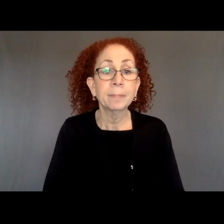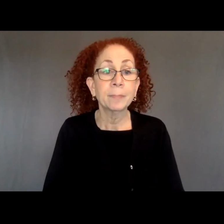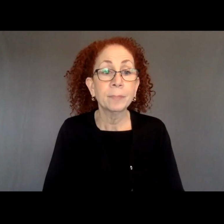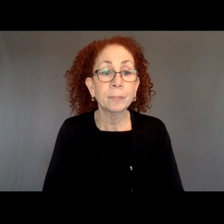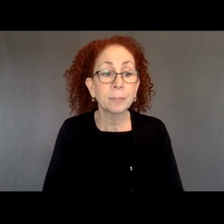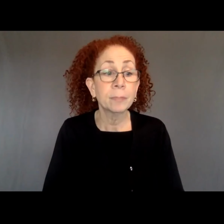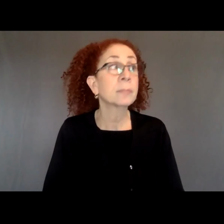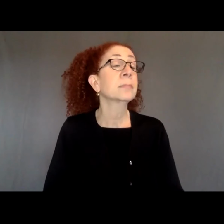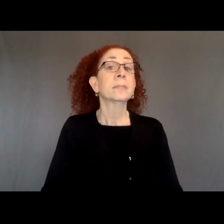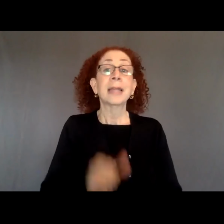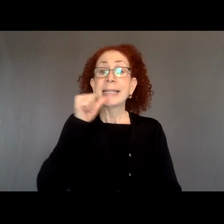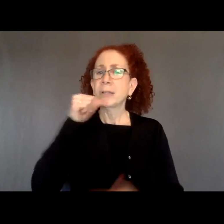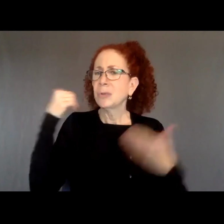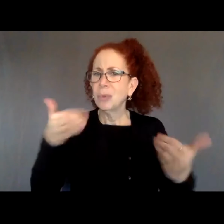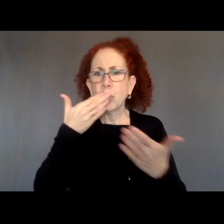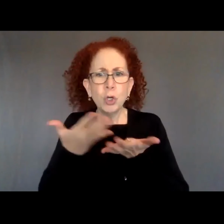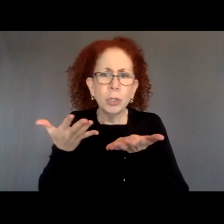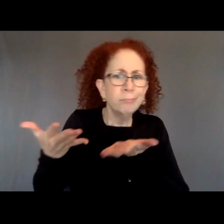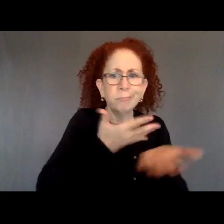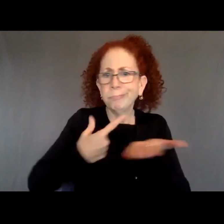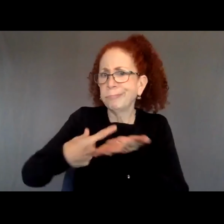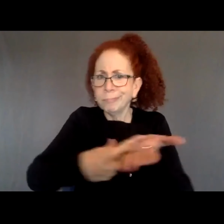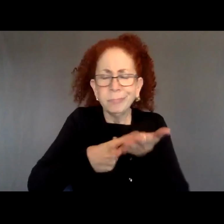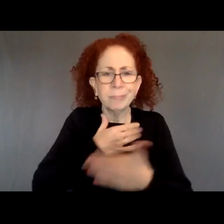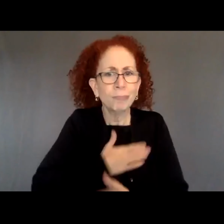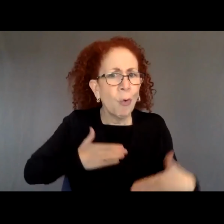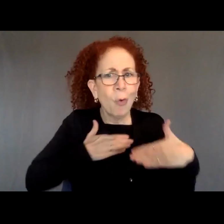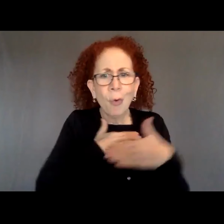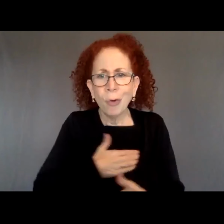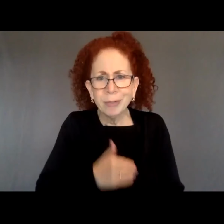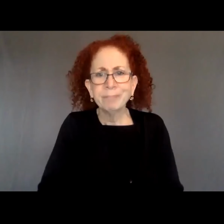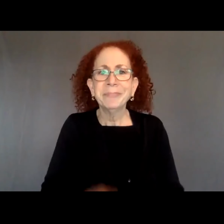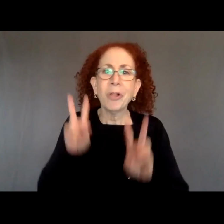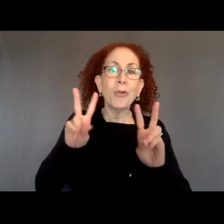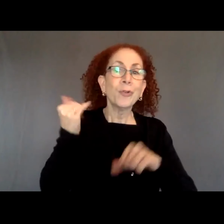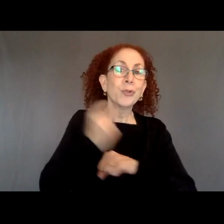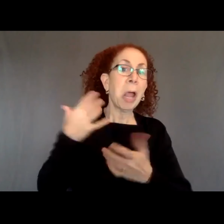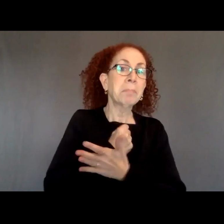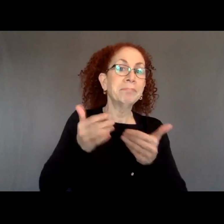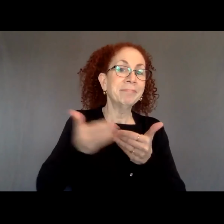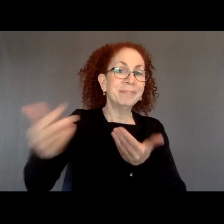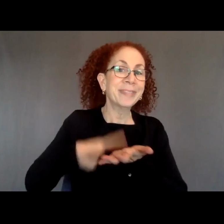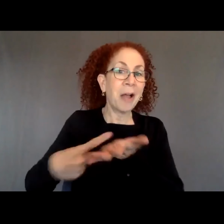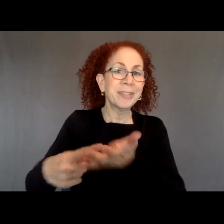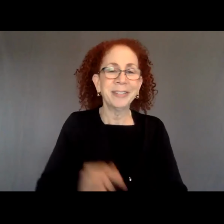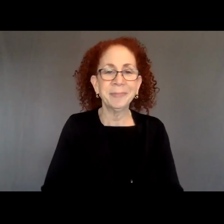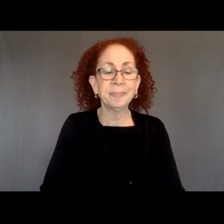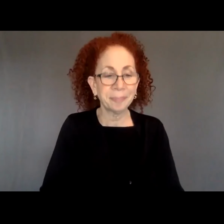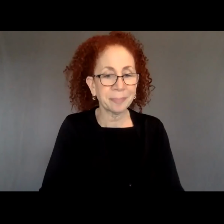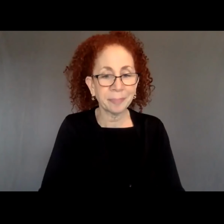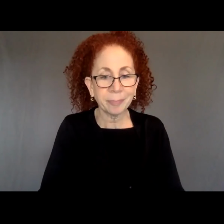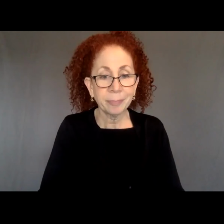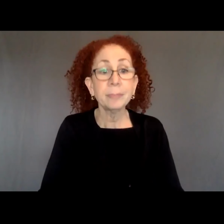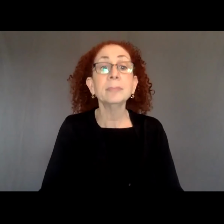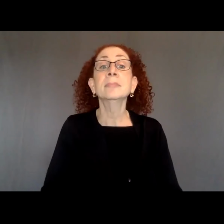We had some great conversations yesterday and really enjoyed them and looking forward to today's. We've talked so much about